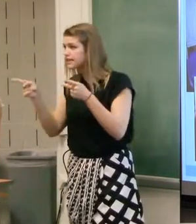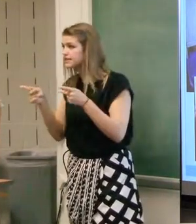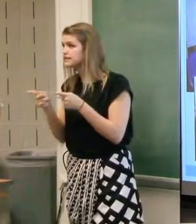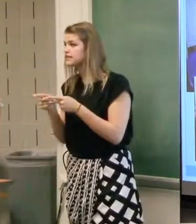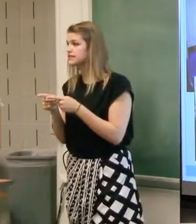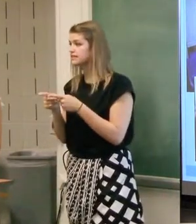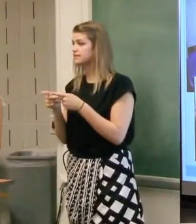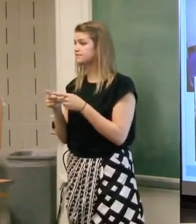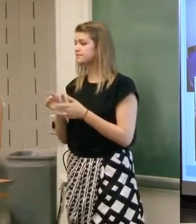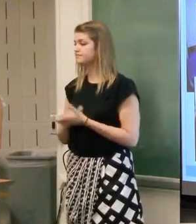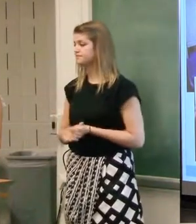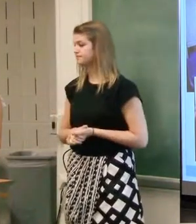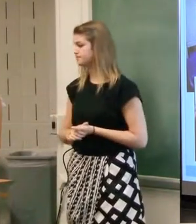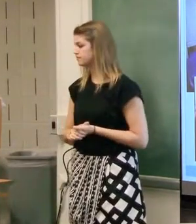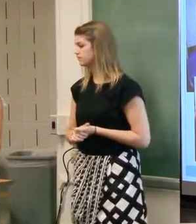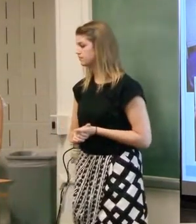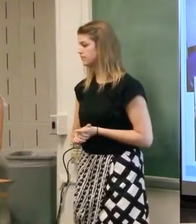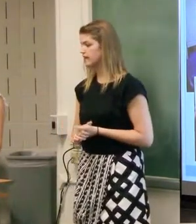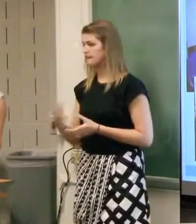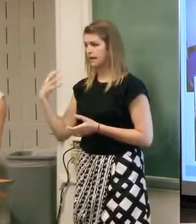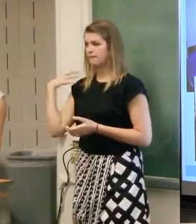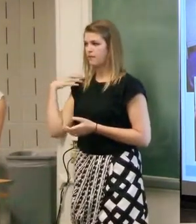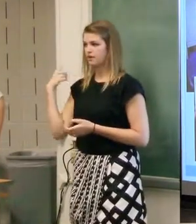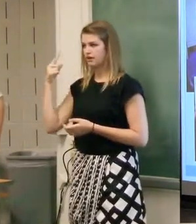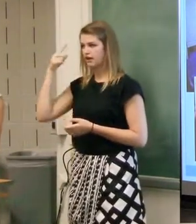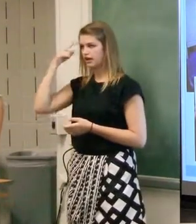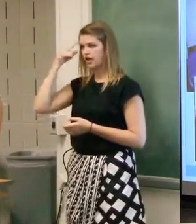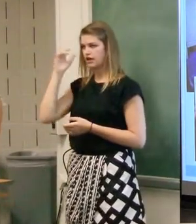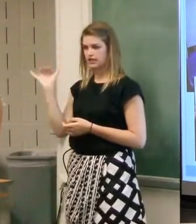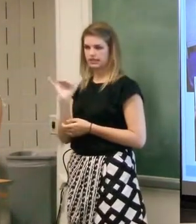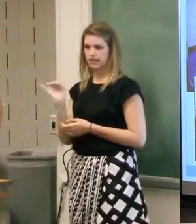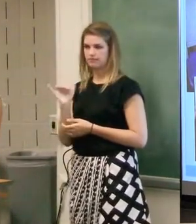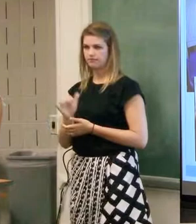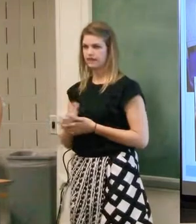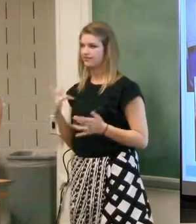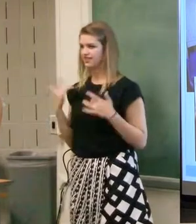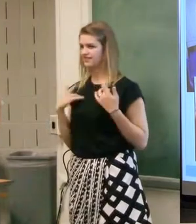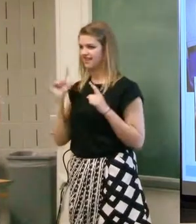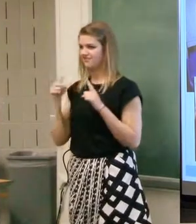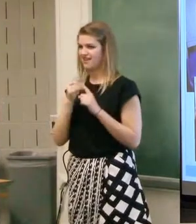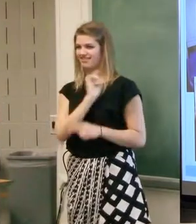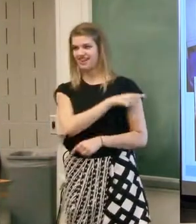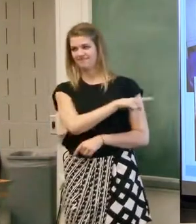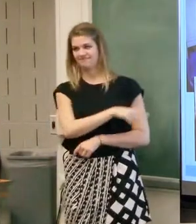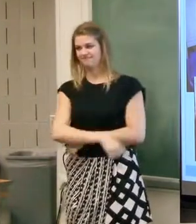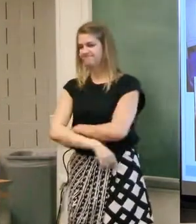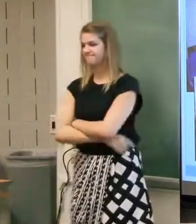the story. My mentor thought that also, so I was very excited about that.